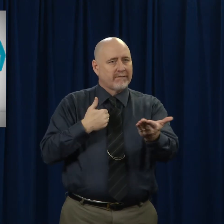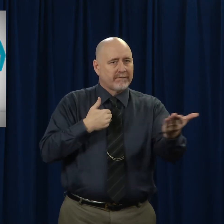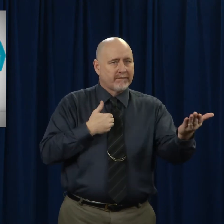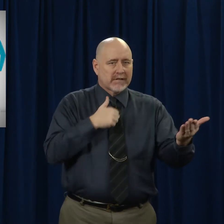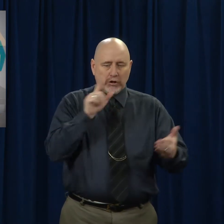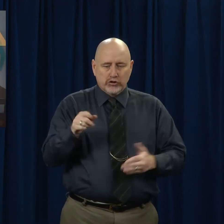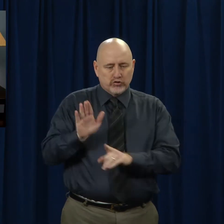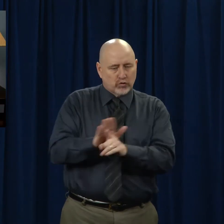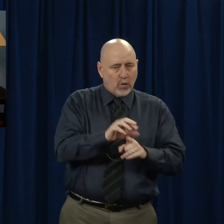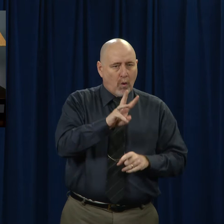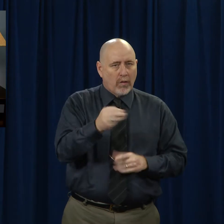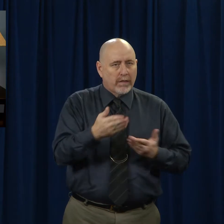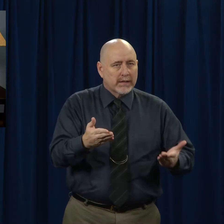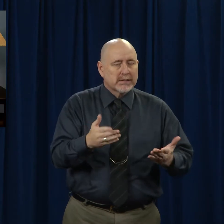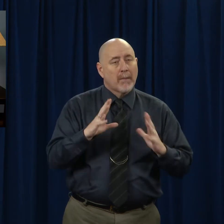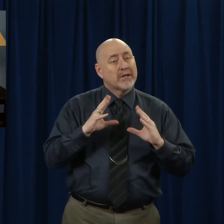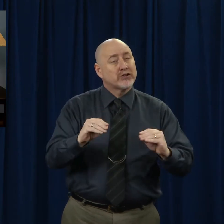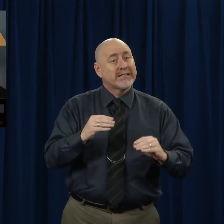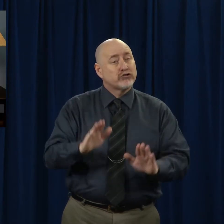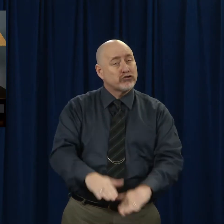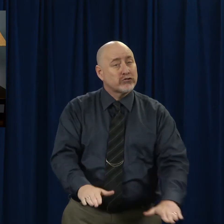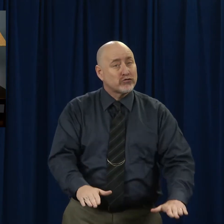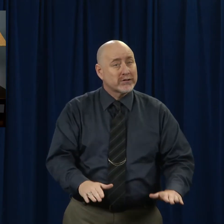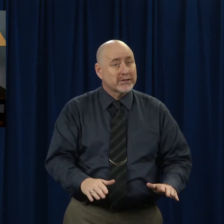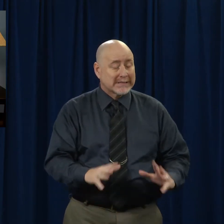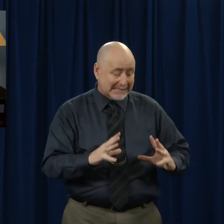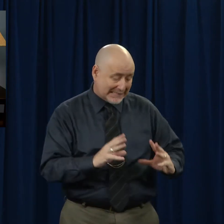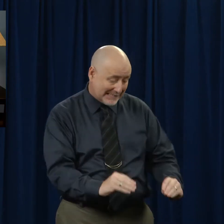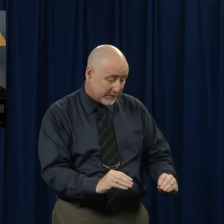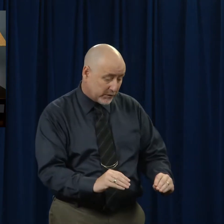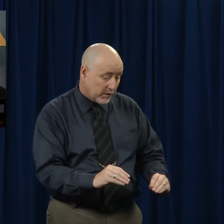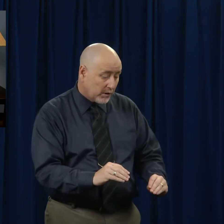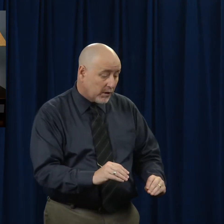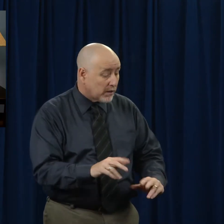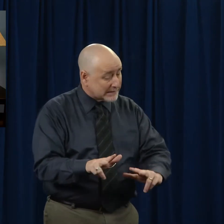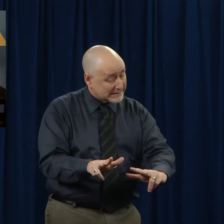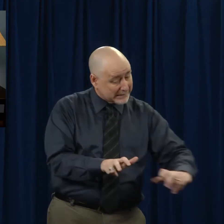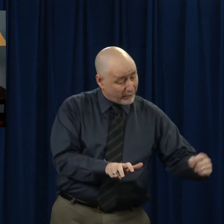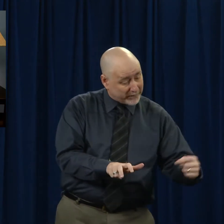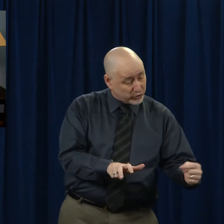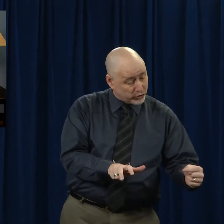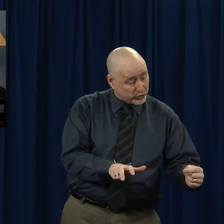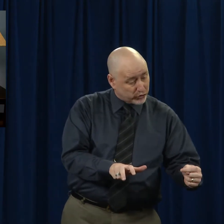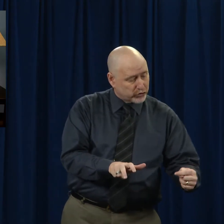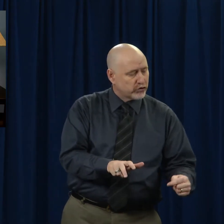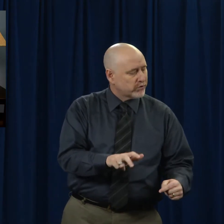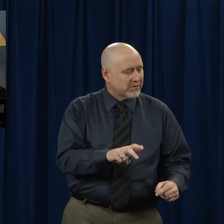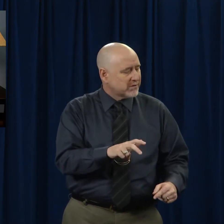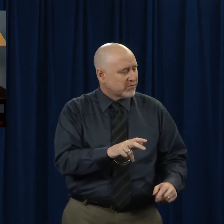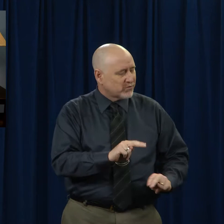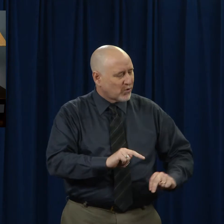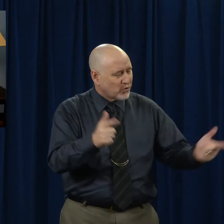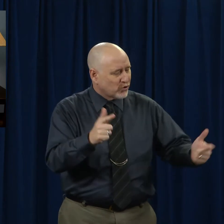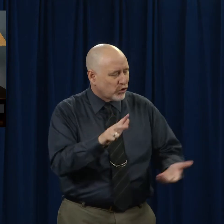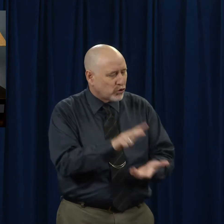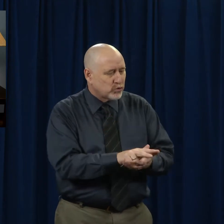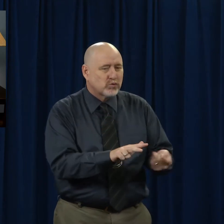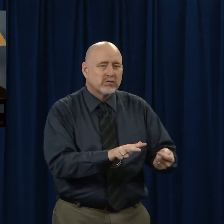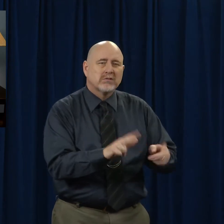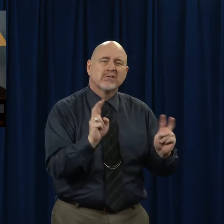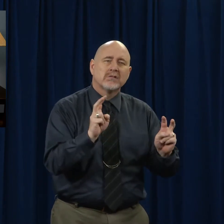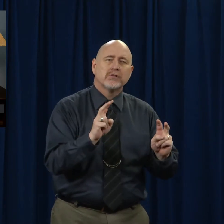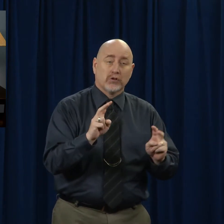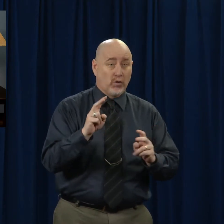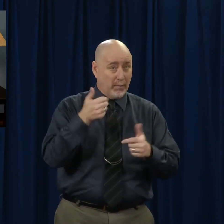others. I must teach my small children that when they're selfish, they lose. Now, back to